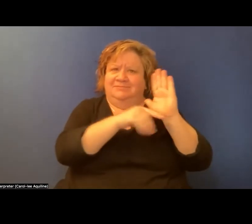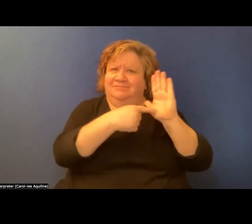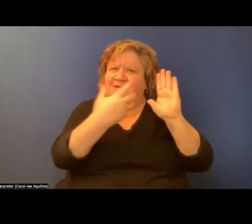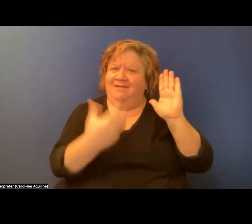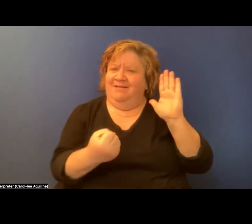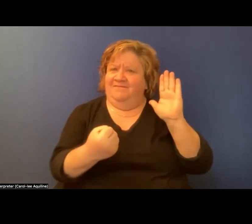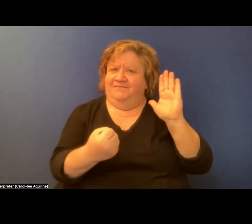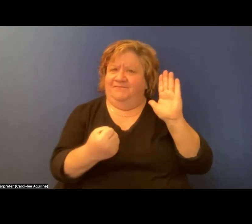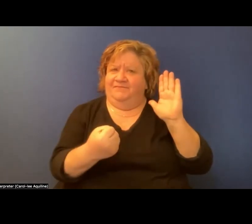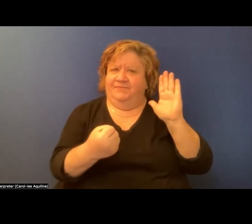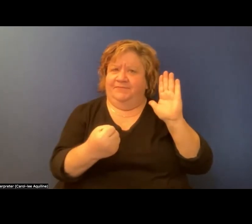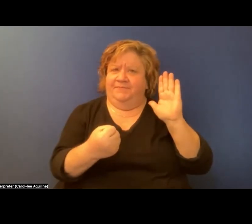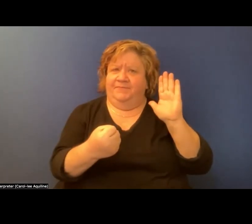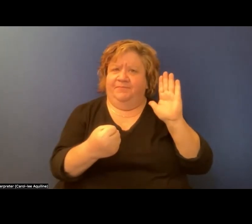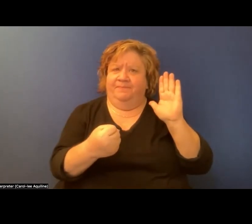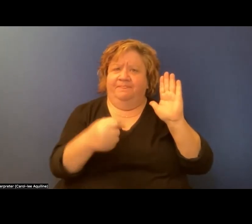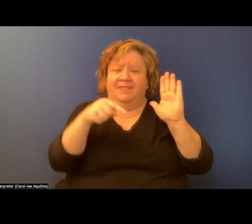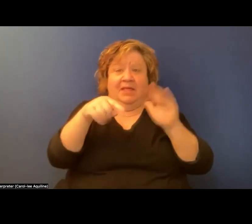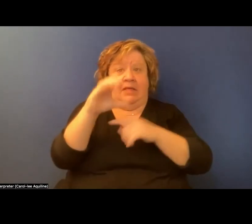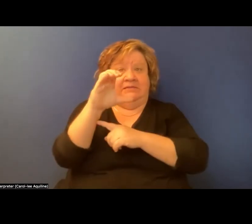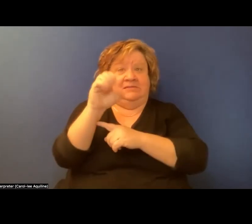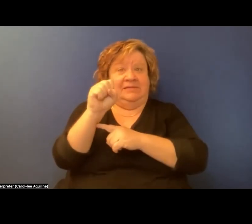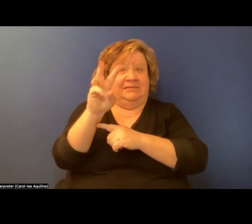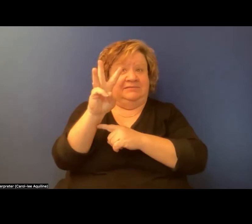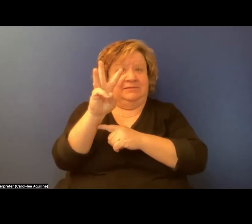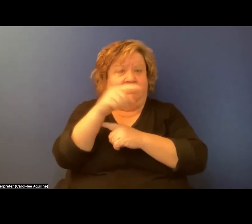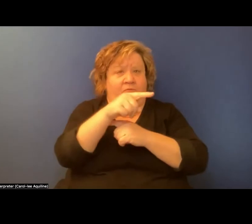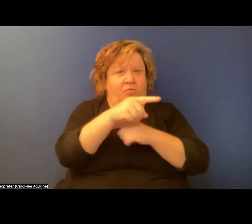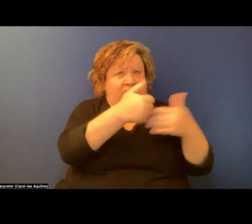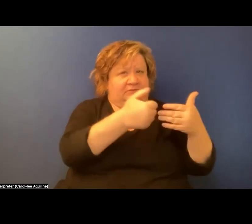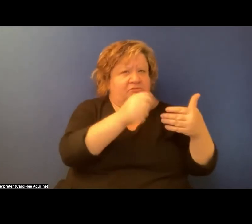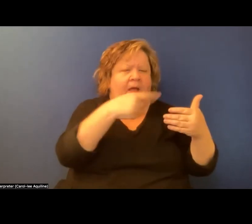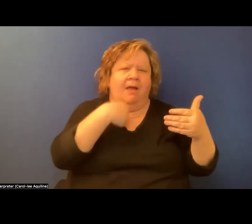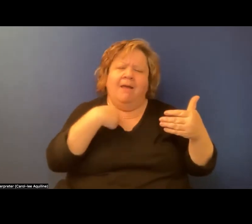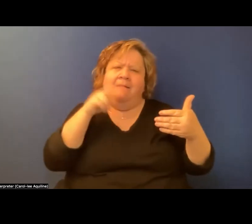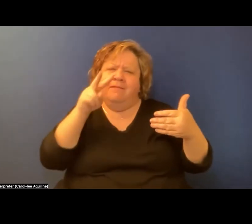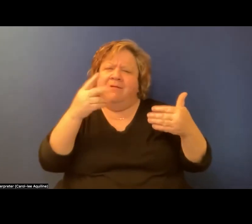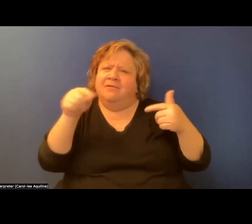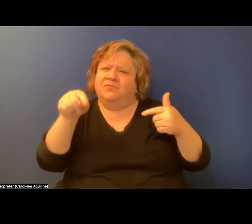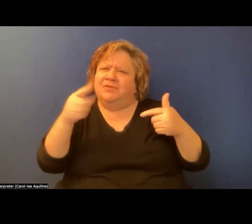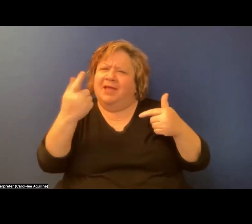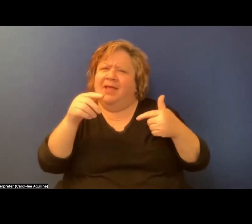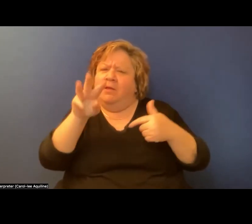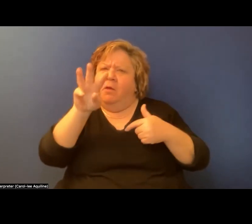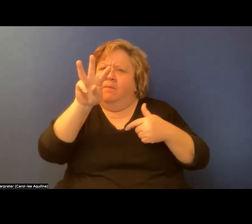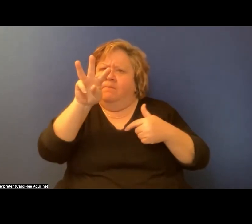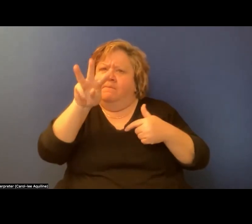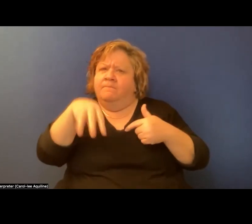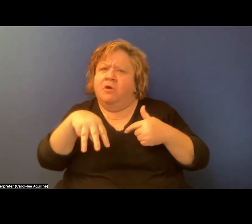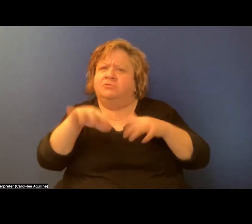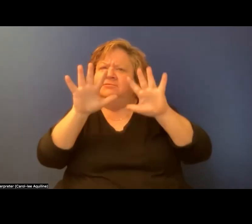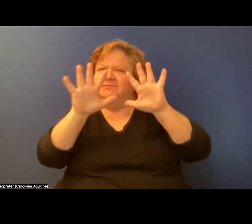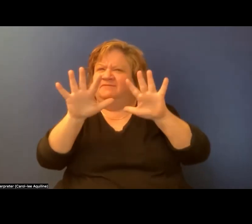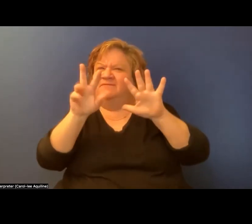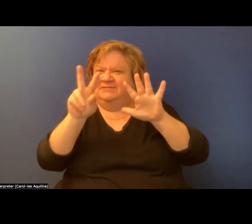general discussion in the CSW. On the 17th March, a number of member states, I'm just giving you a flavor for the